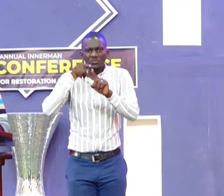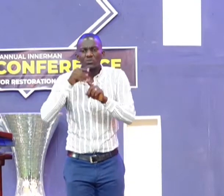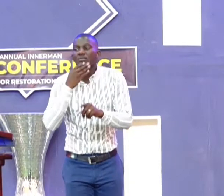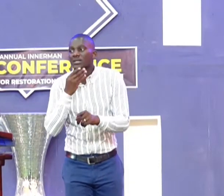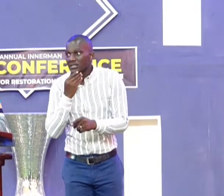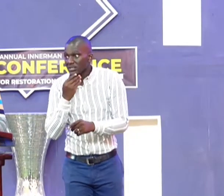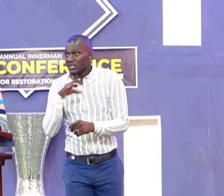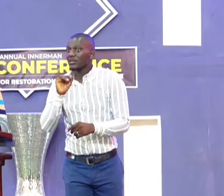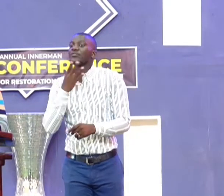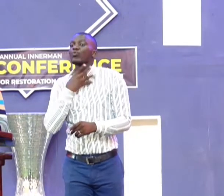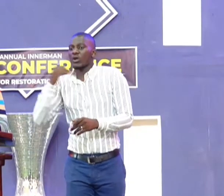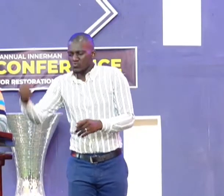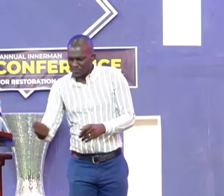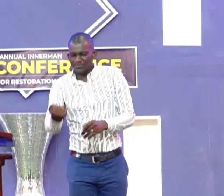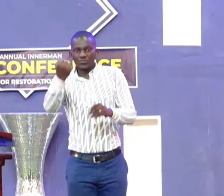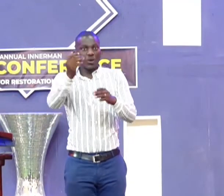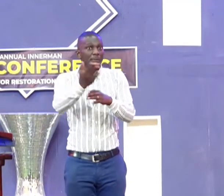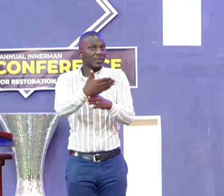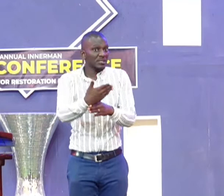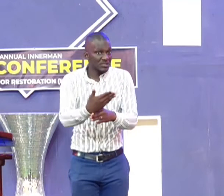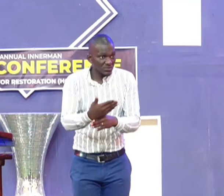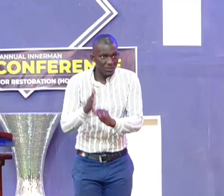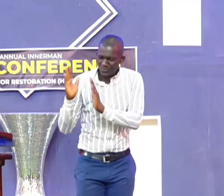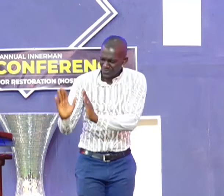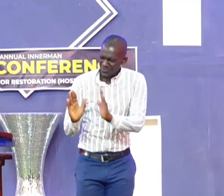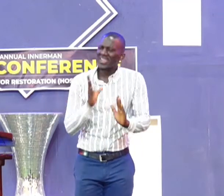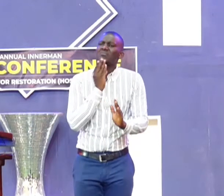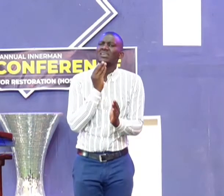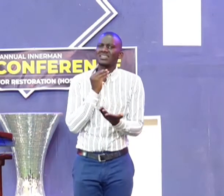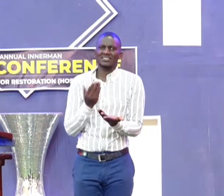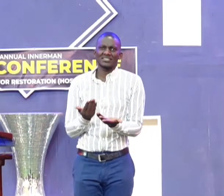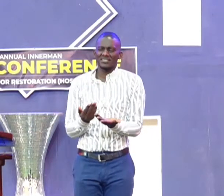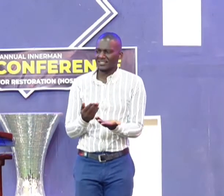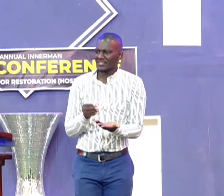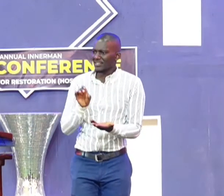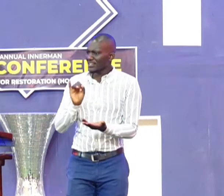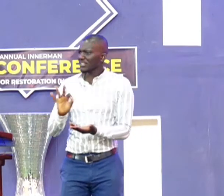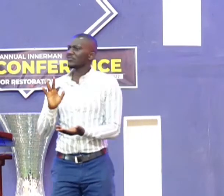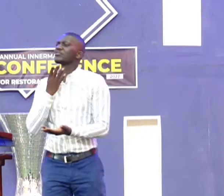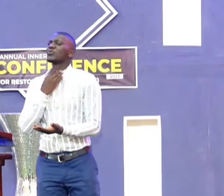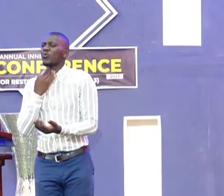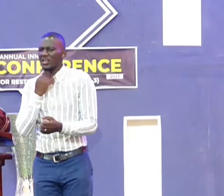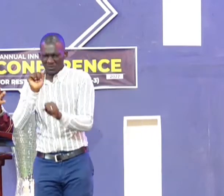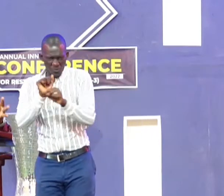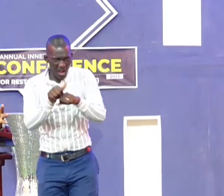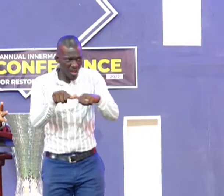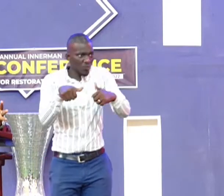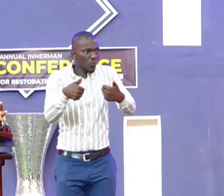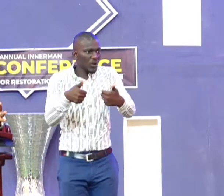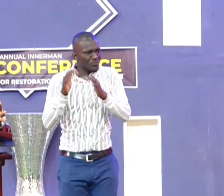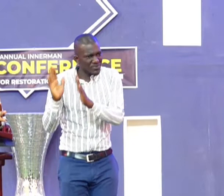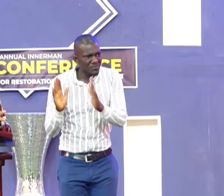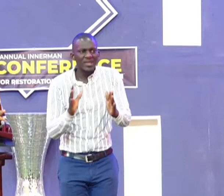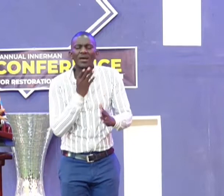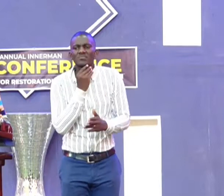men. Whenever you want to lift up the ministry, prepare men. Whenever you want to put right